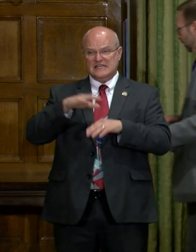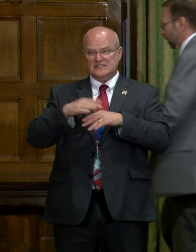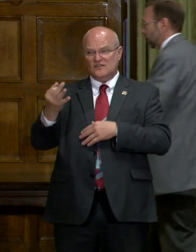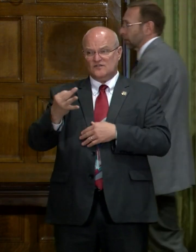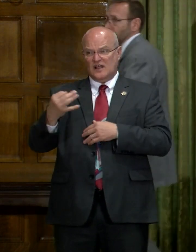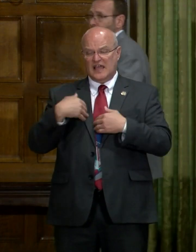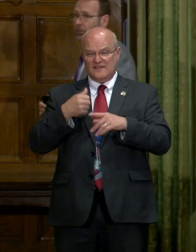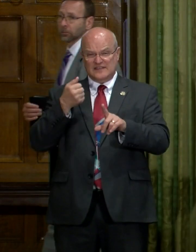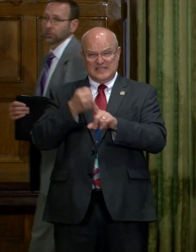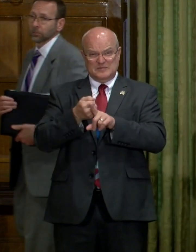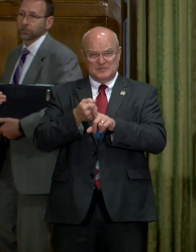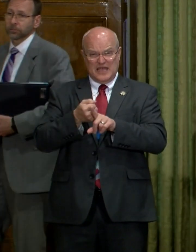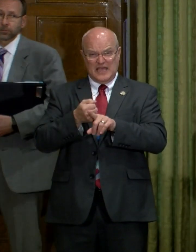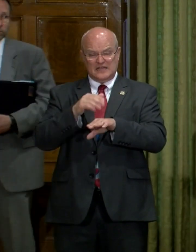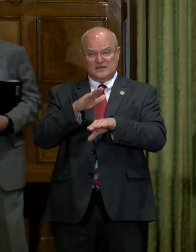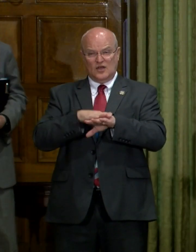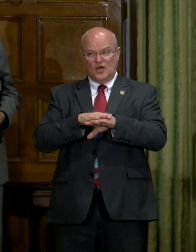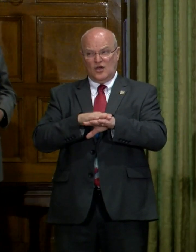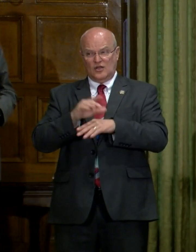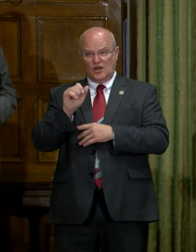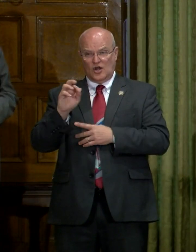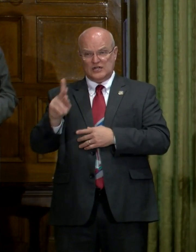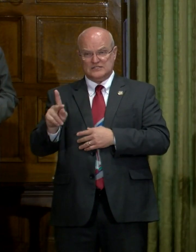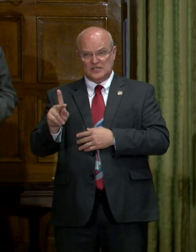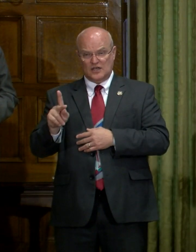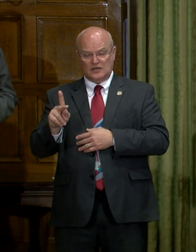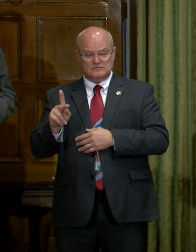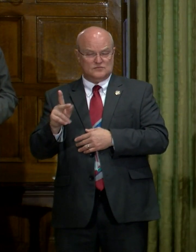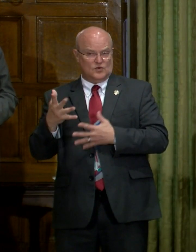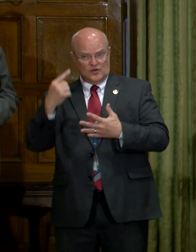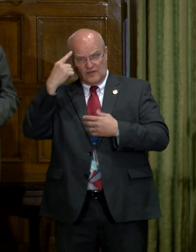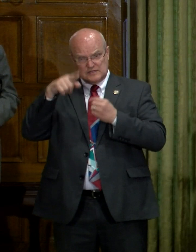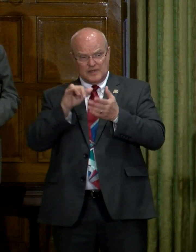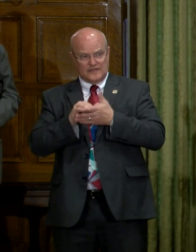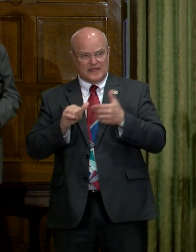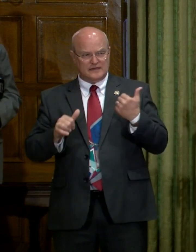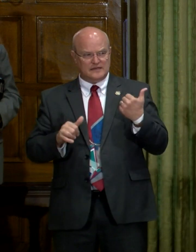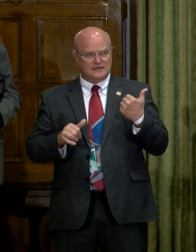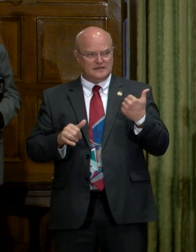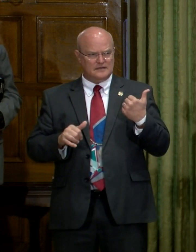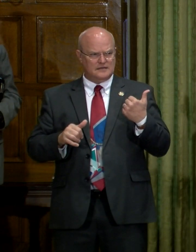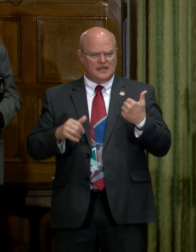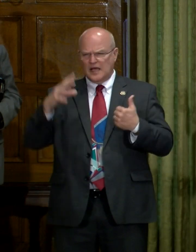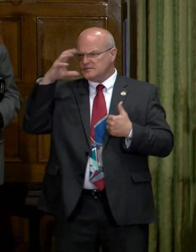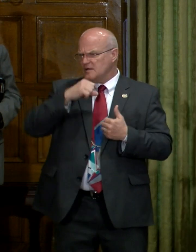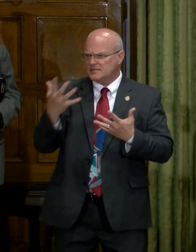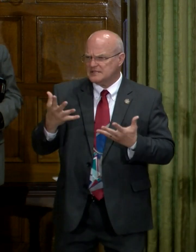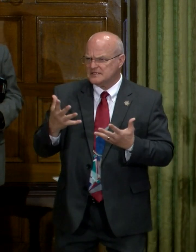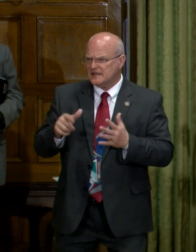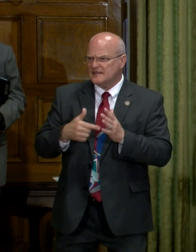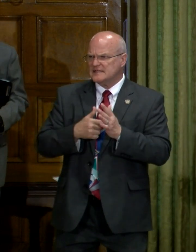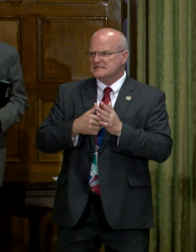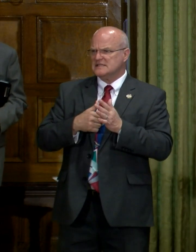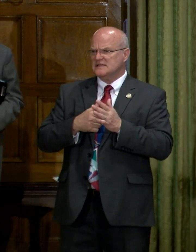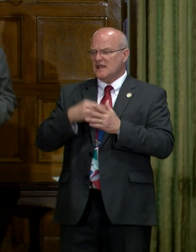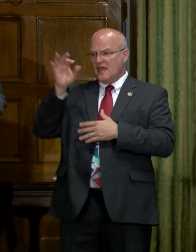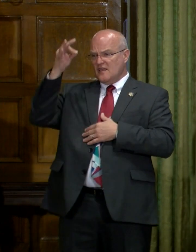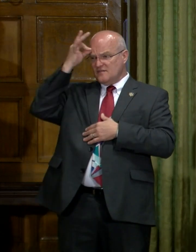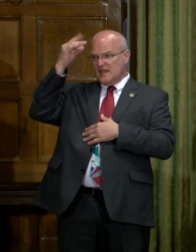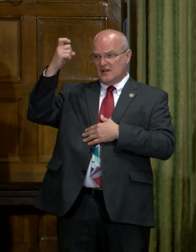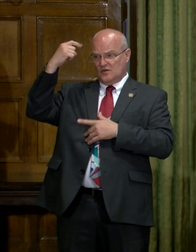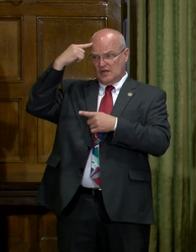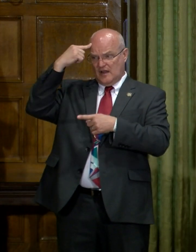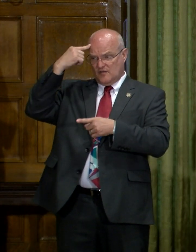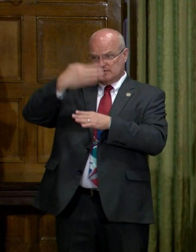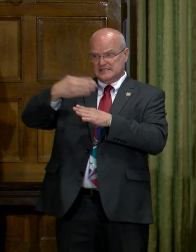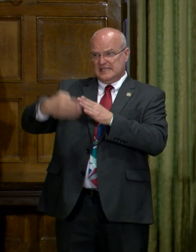Friday. Does this have an impact on Arkansas? And if so, what are your thoughts on this? All right, I'm sorry, I missed a little bit of it. This is if... The federal